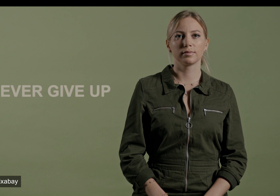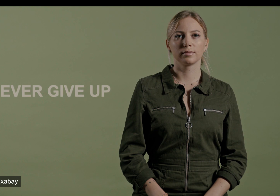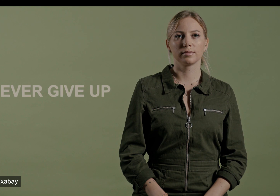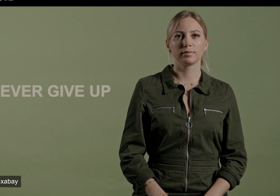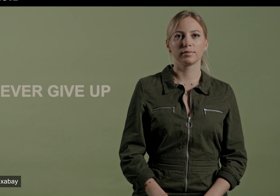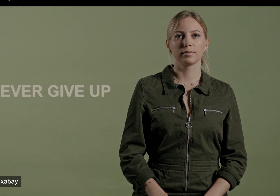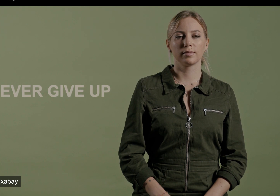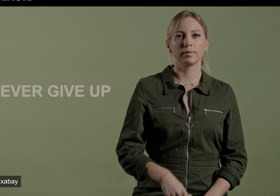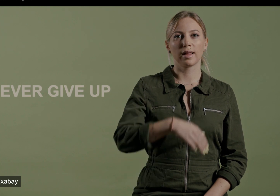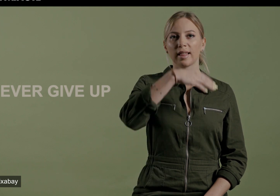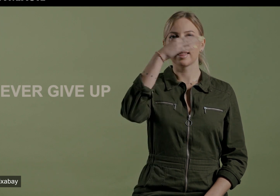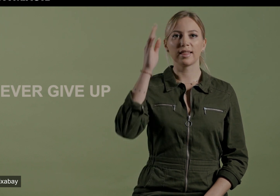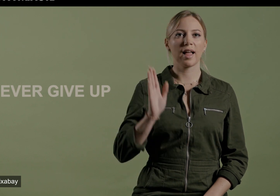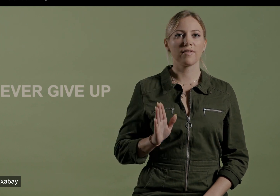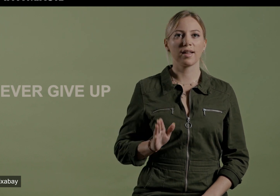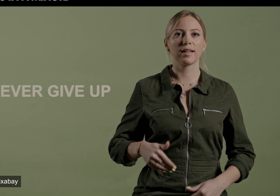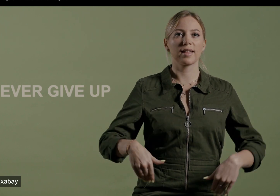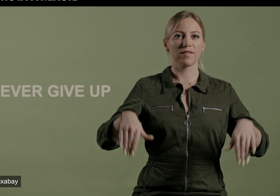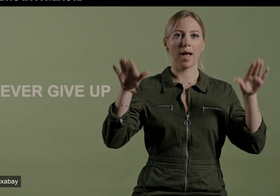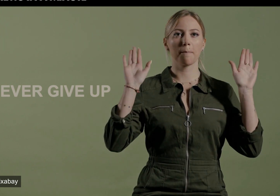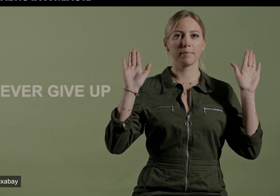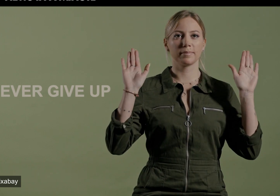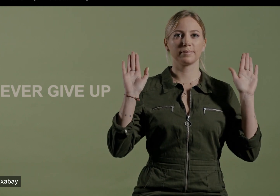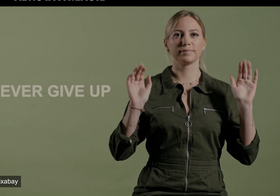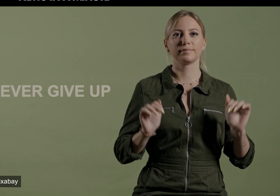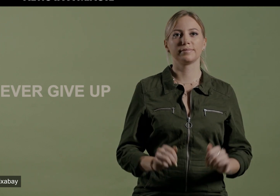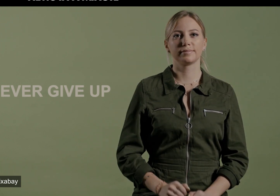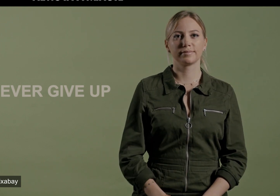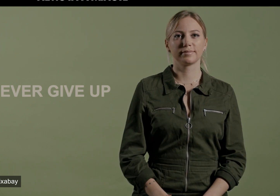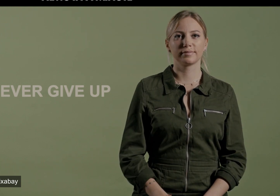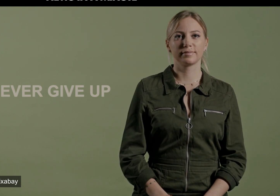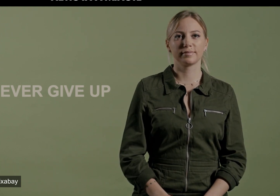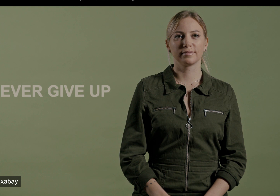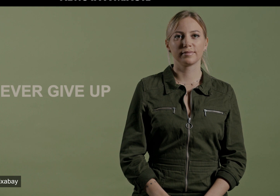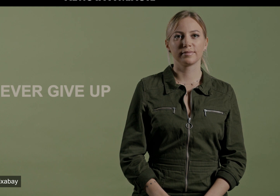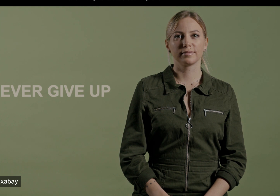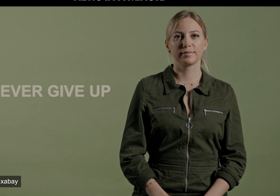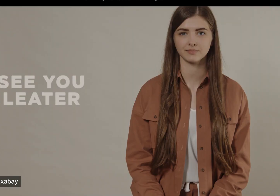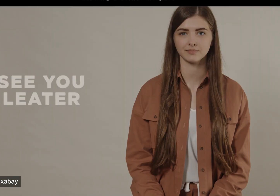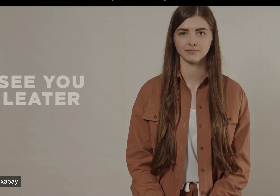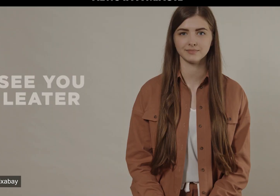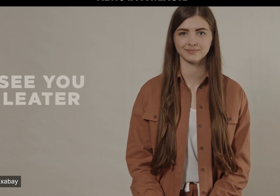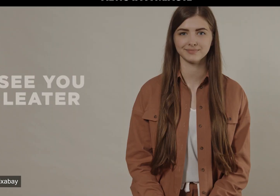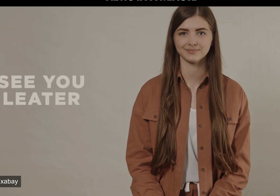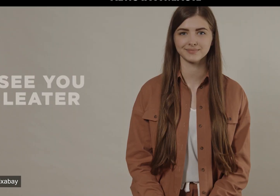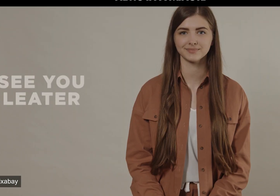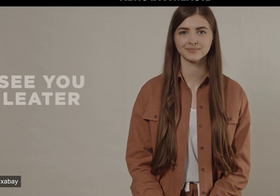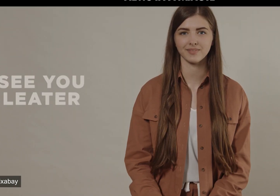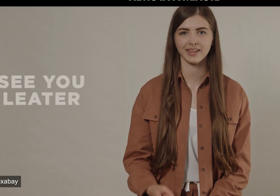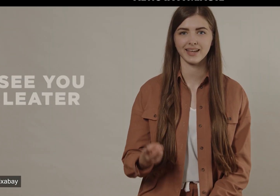submissions. The majority of the submissions were in support of the bill. The committee noted the view expressed of the few that were opposed to the bill, but